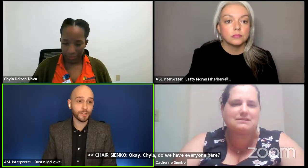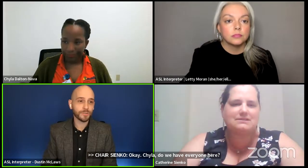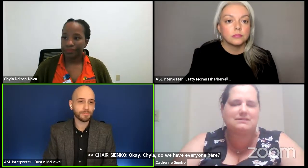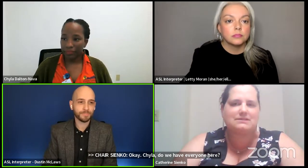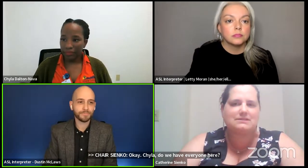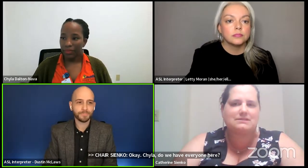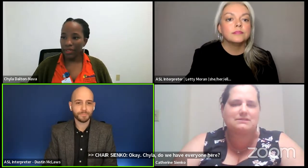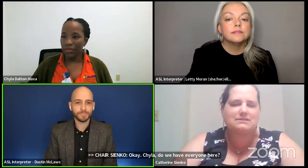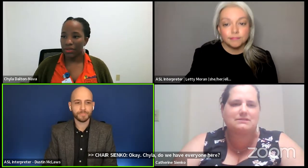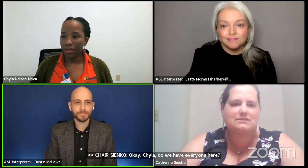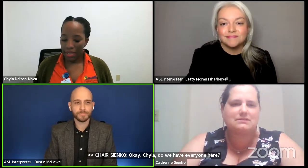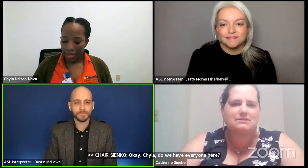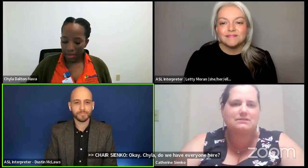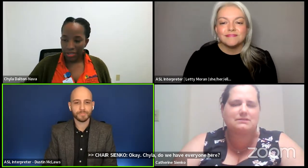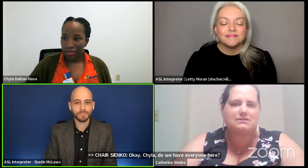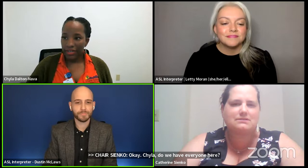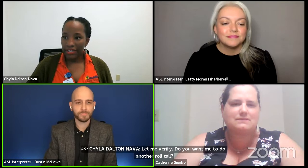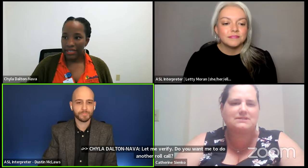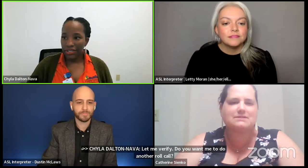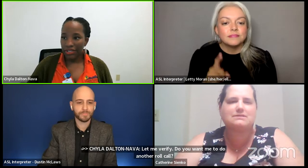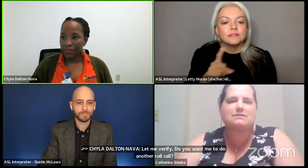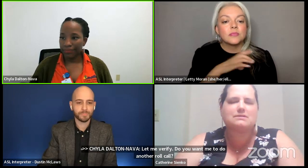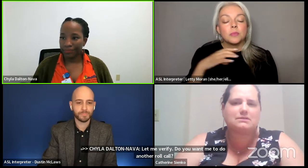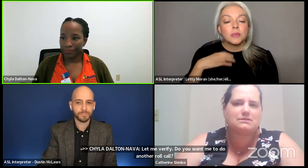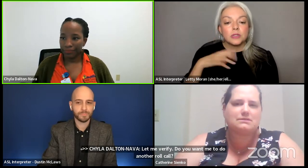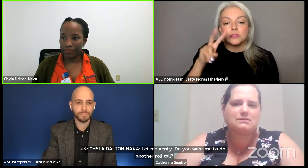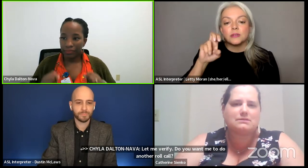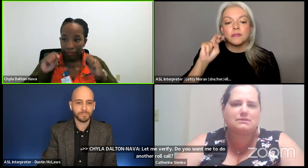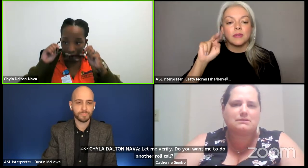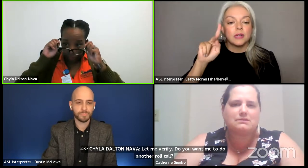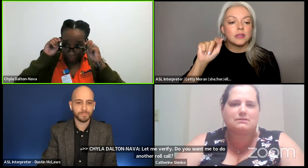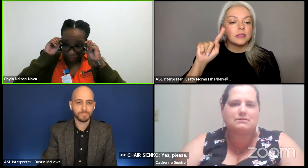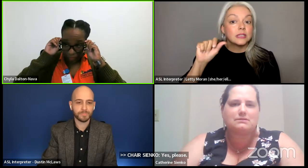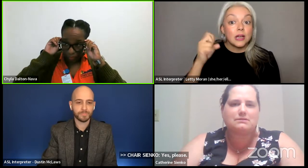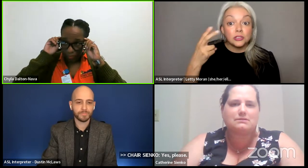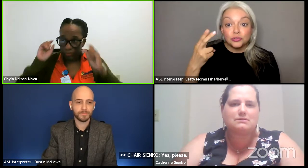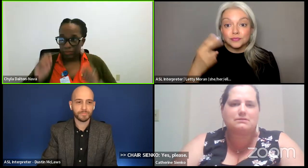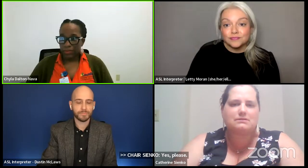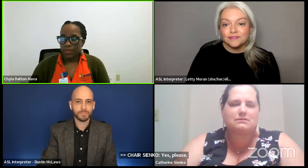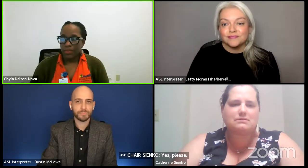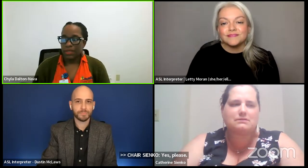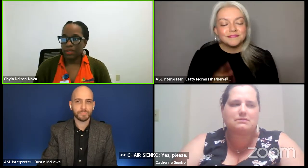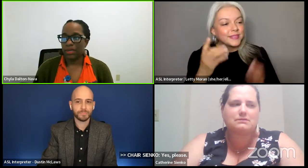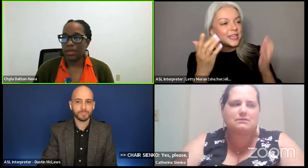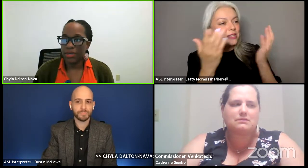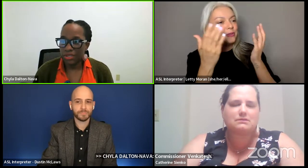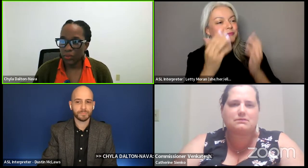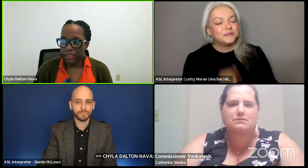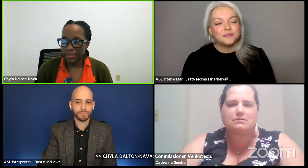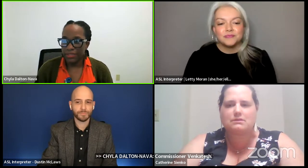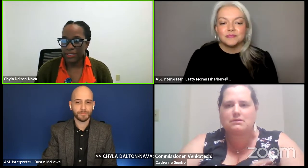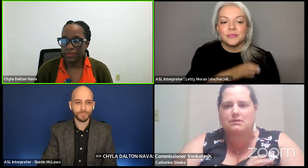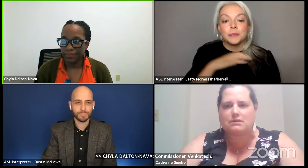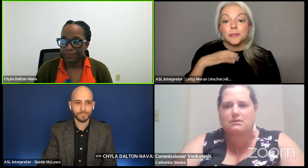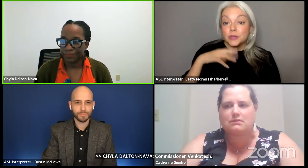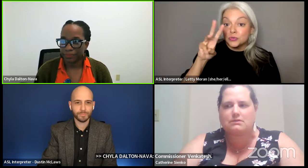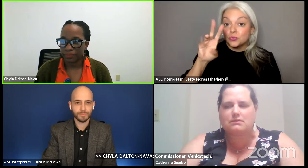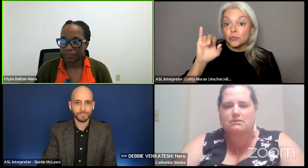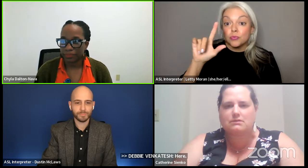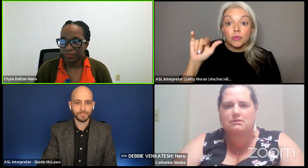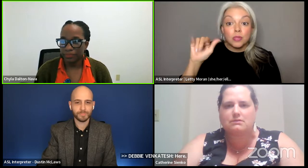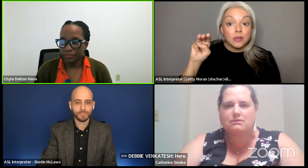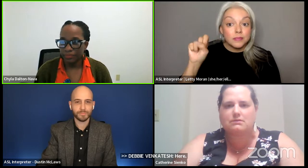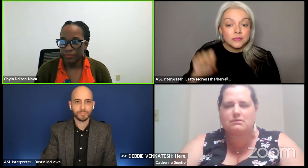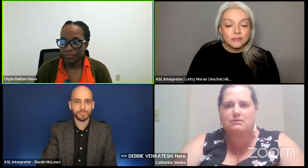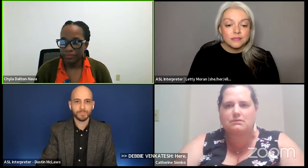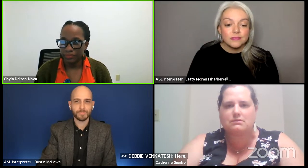Yes, please. Sure. Commissioner Venkatesh, Here. Commissioner Williams,